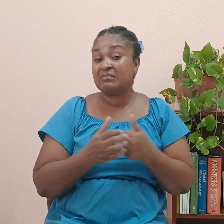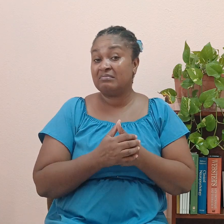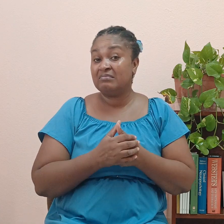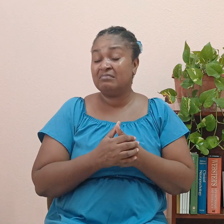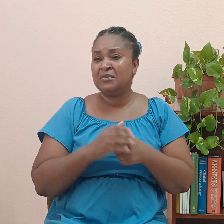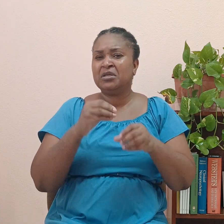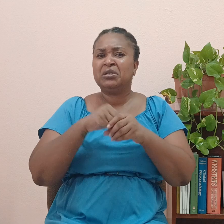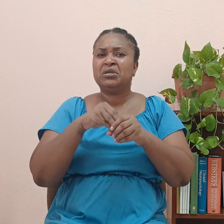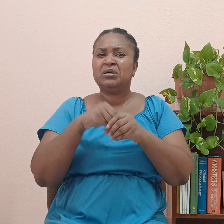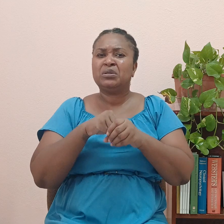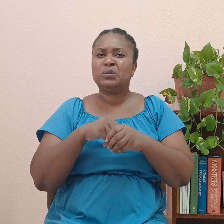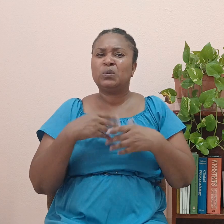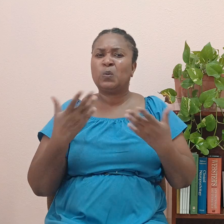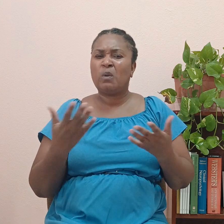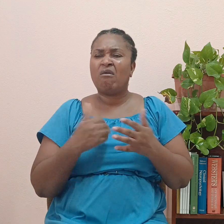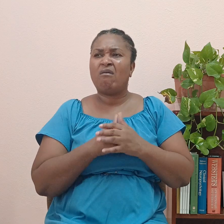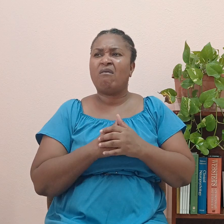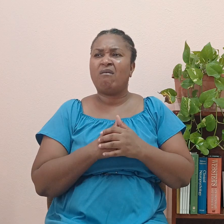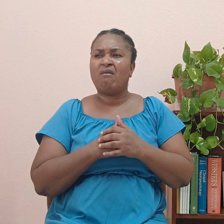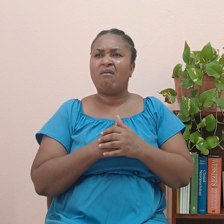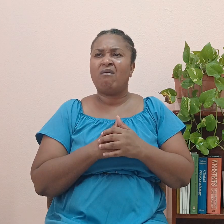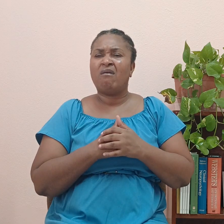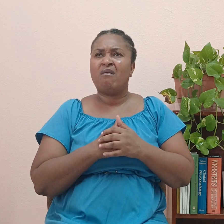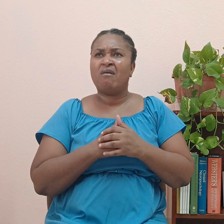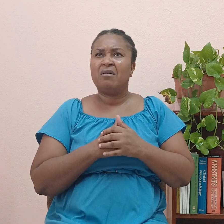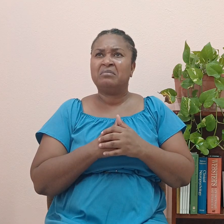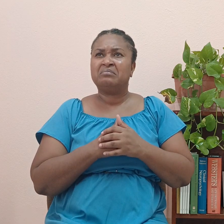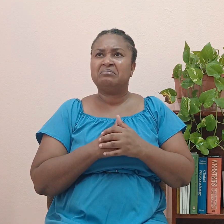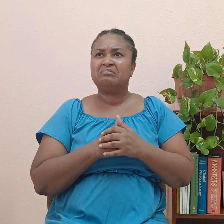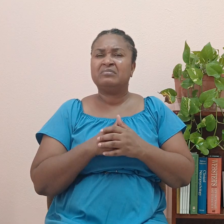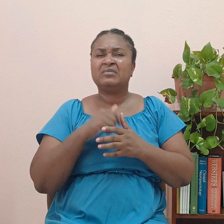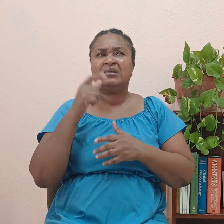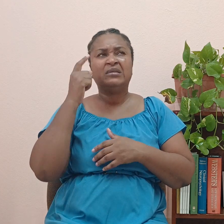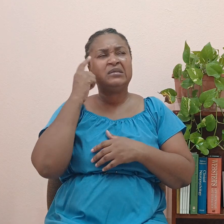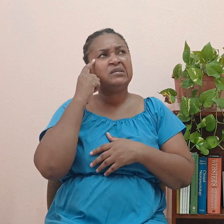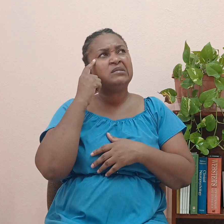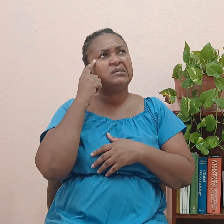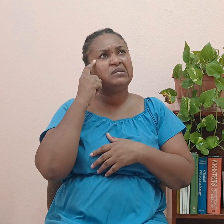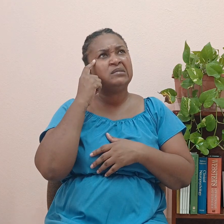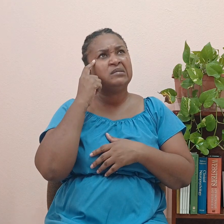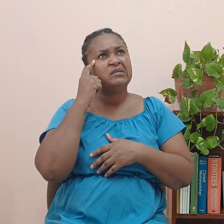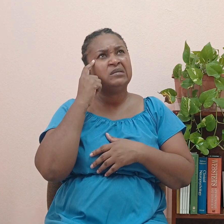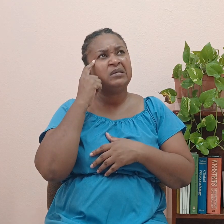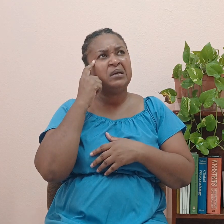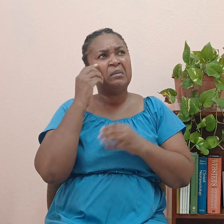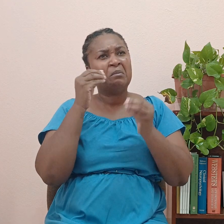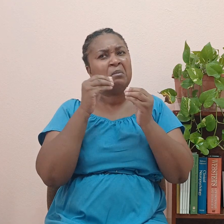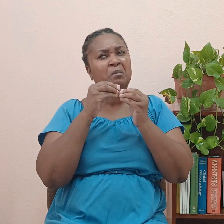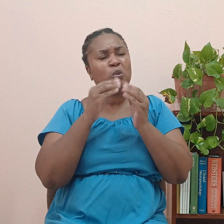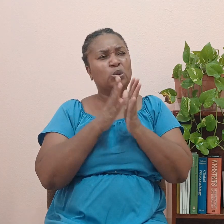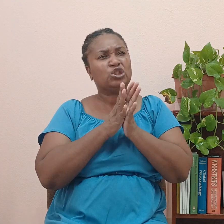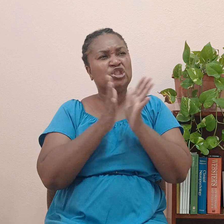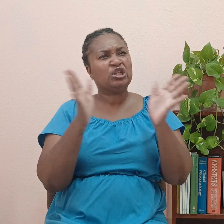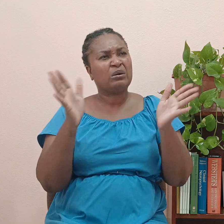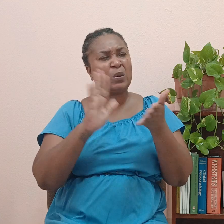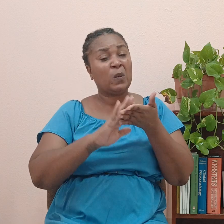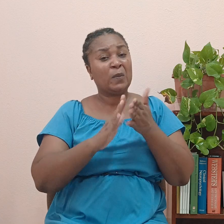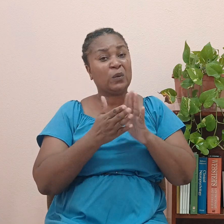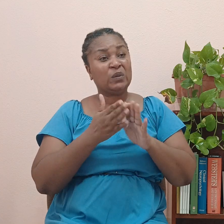includes the sense of wider community that you, the individual, are working